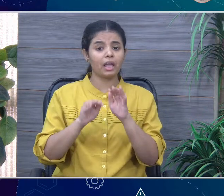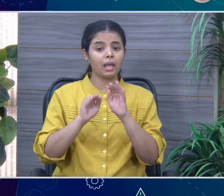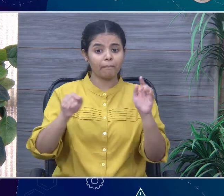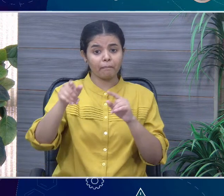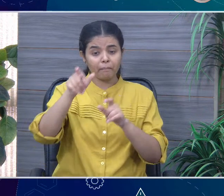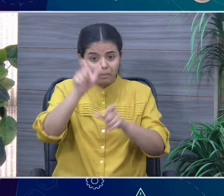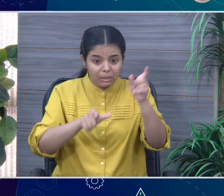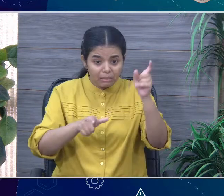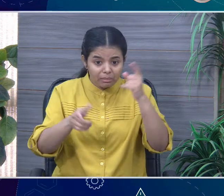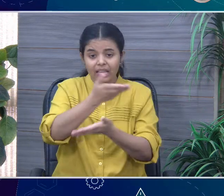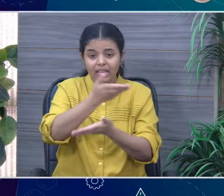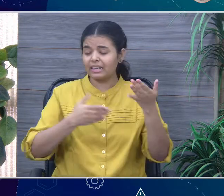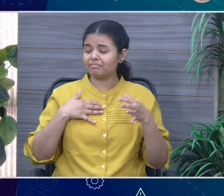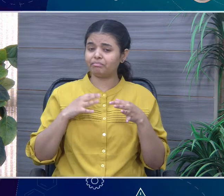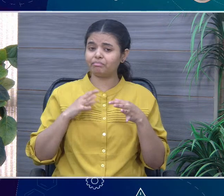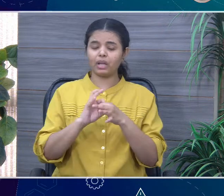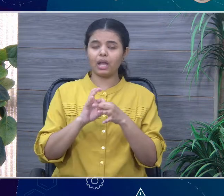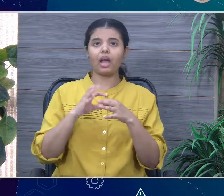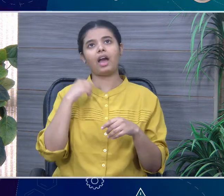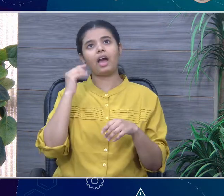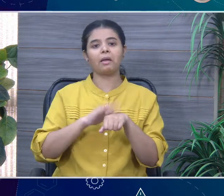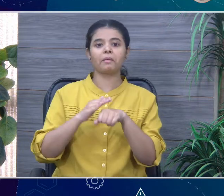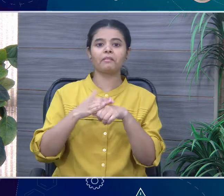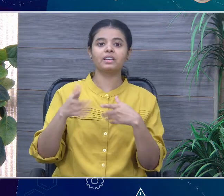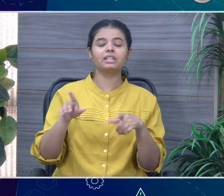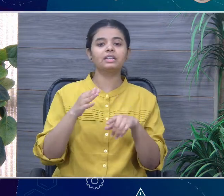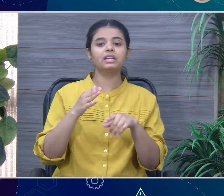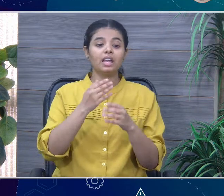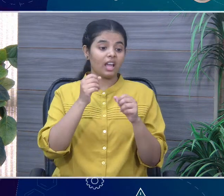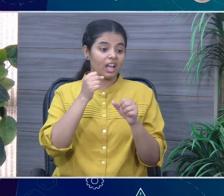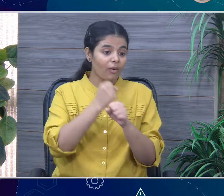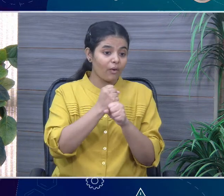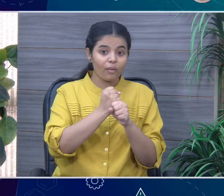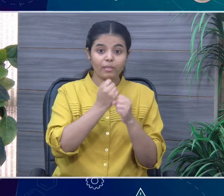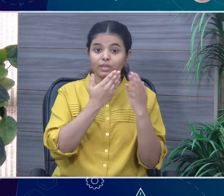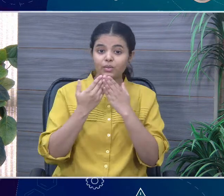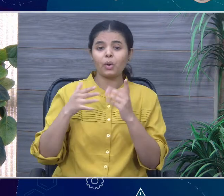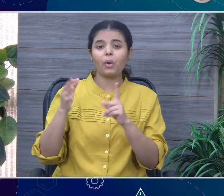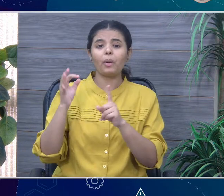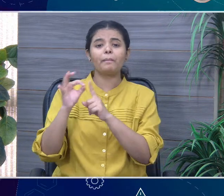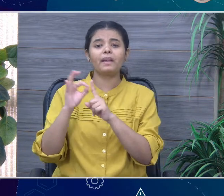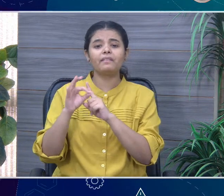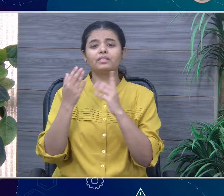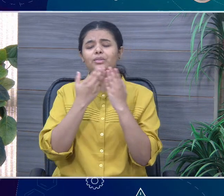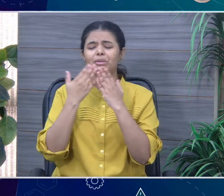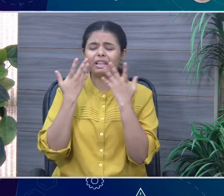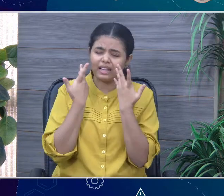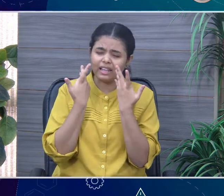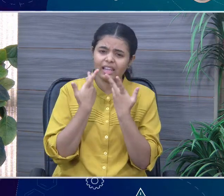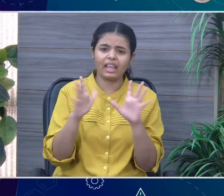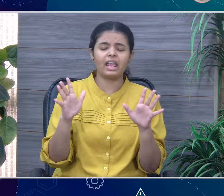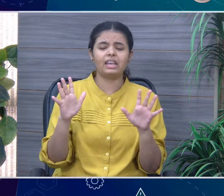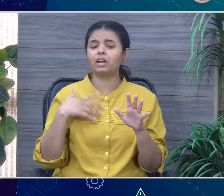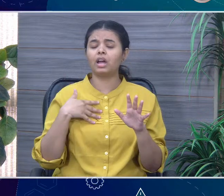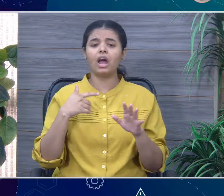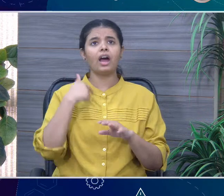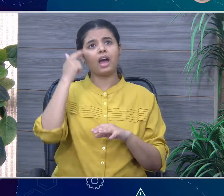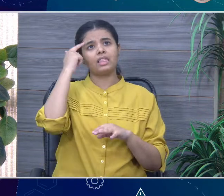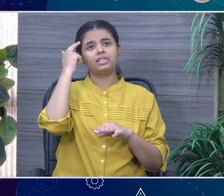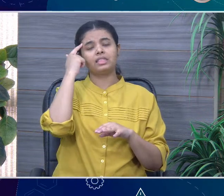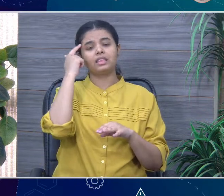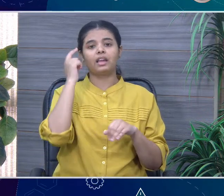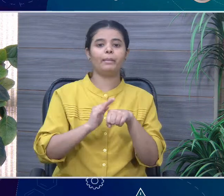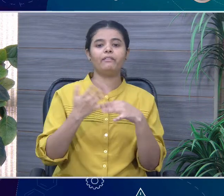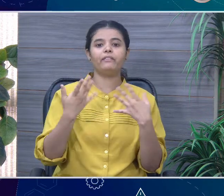to. Any child in a public school or a government school or any other school could be able to relate, because